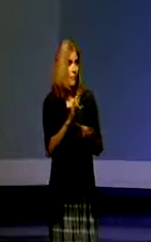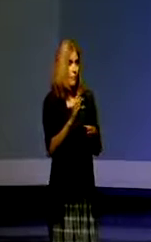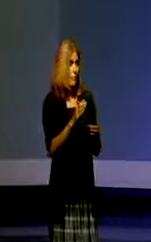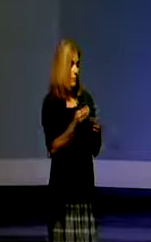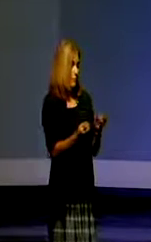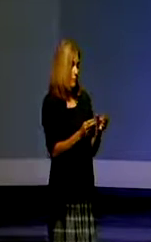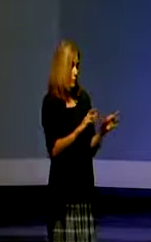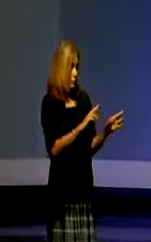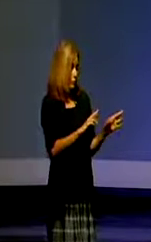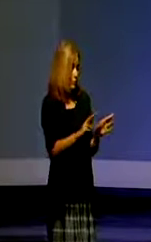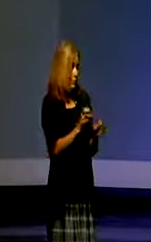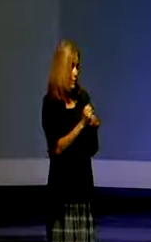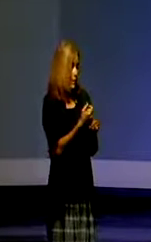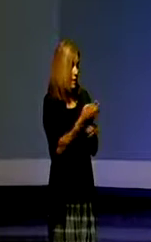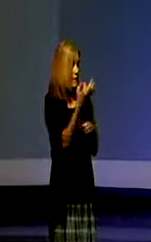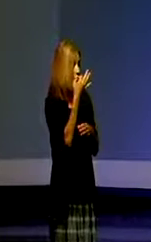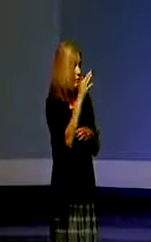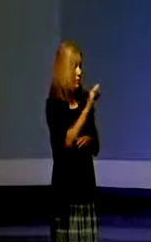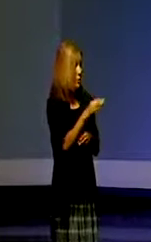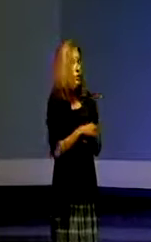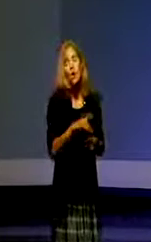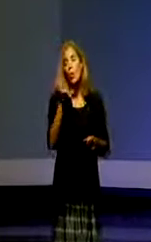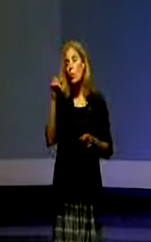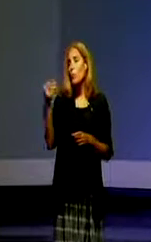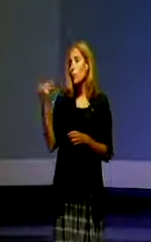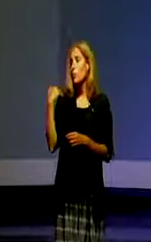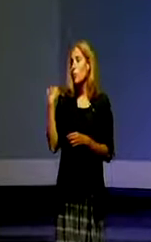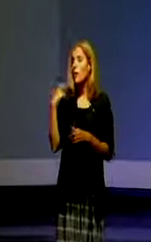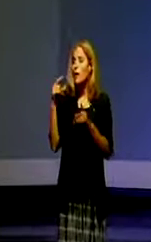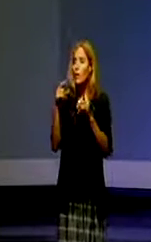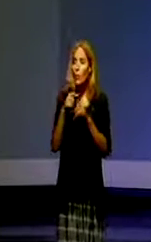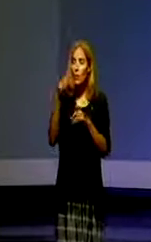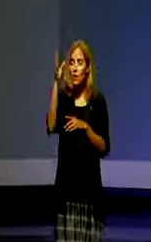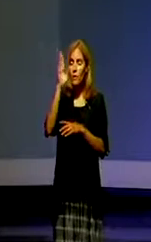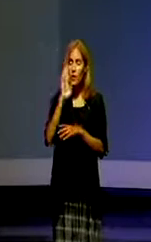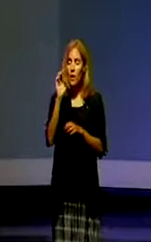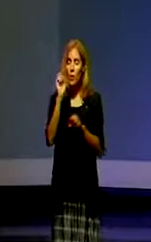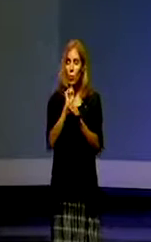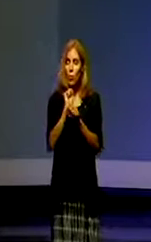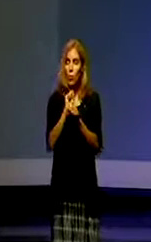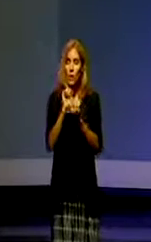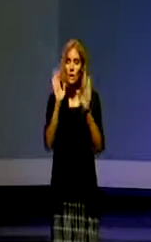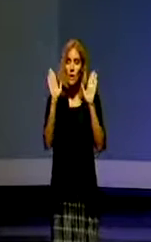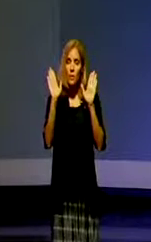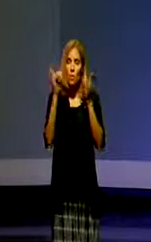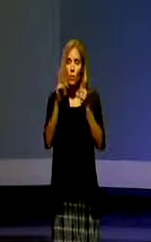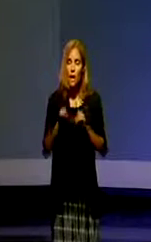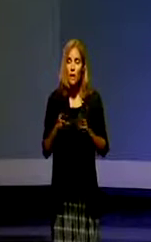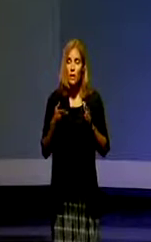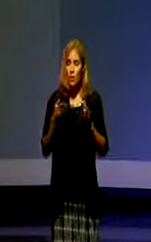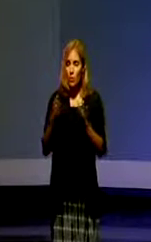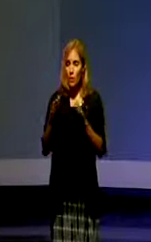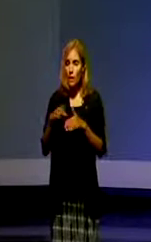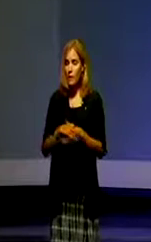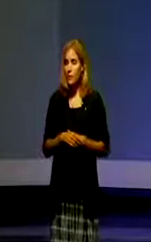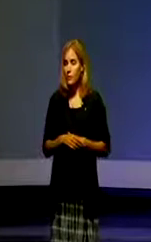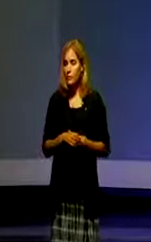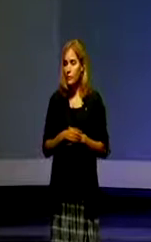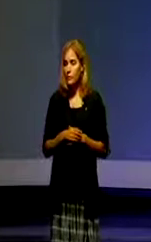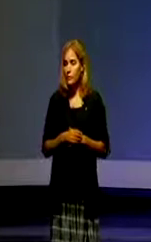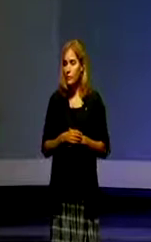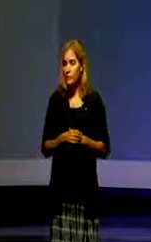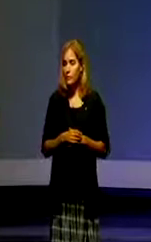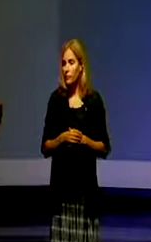fruit. We need to be reminded that the Word of God works in miraculous ways. Can I tell